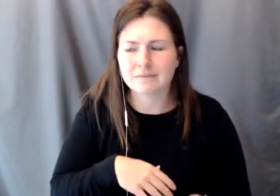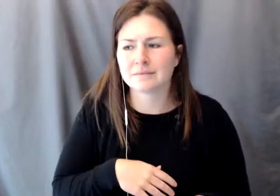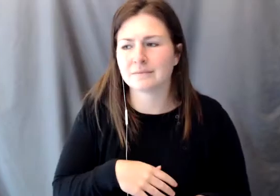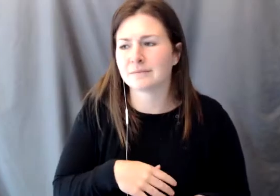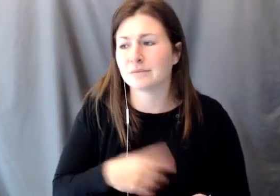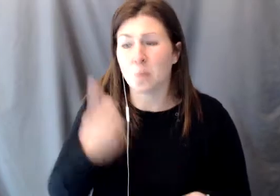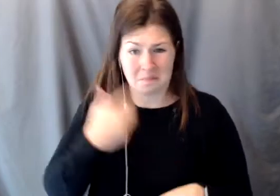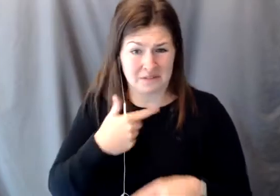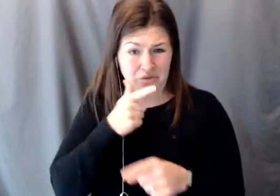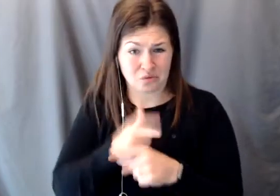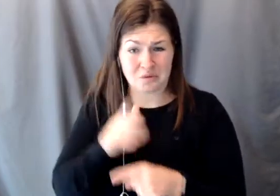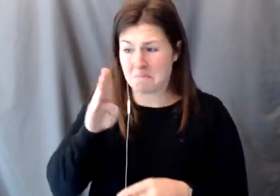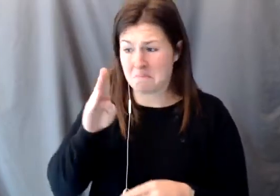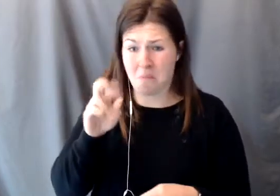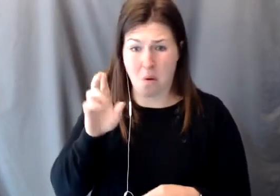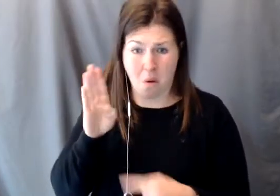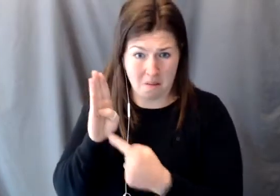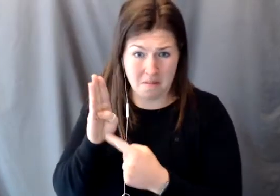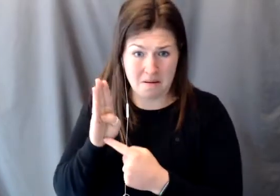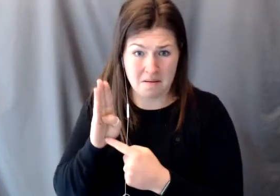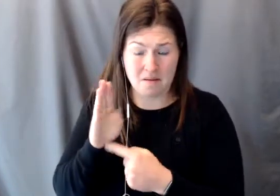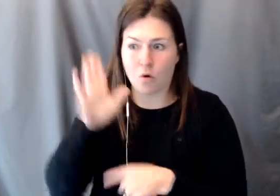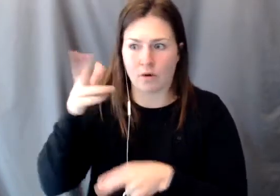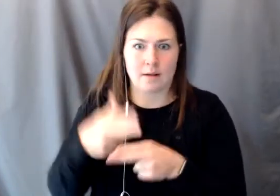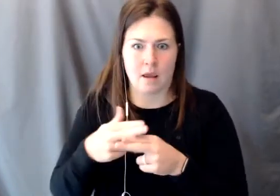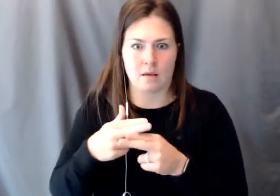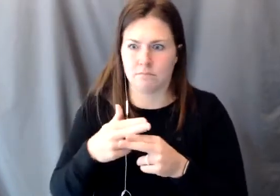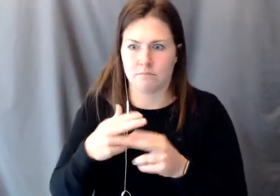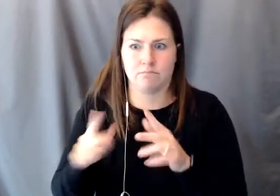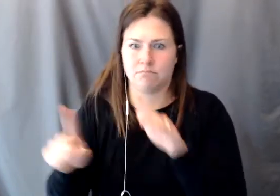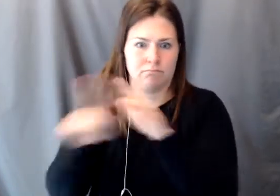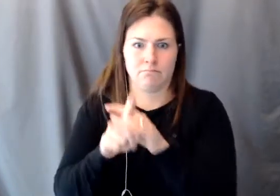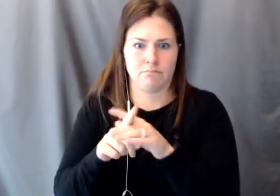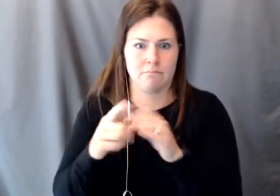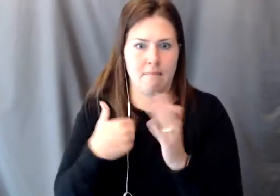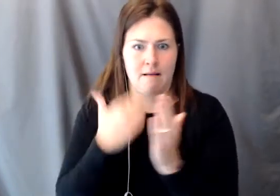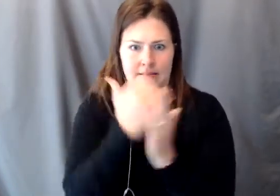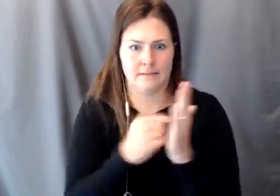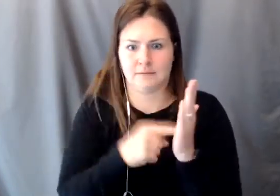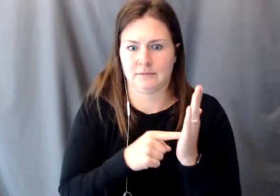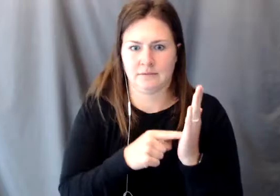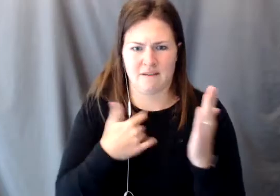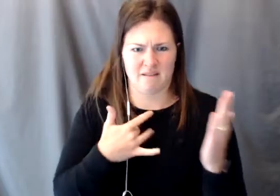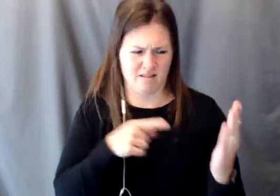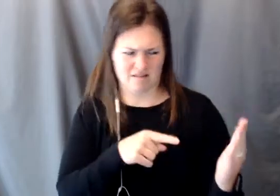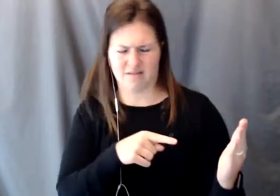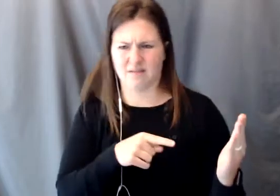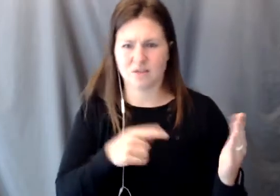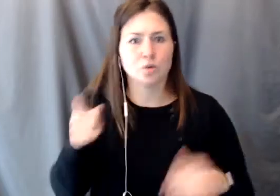my resentment list a ton because she was perfect. She was like the good daughter. And so I just